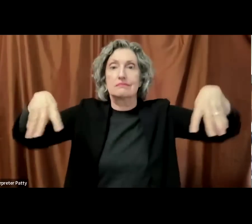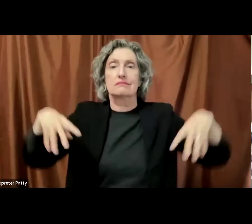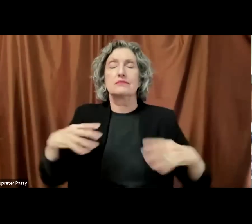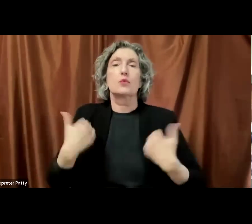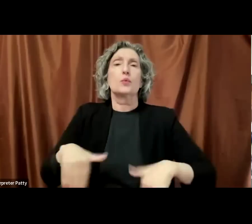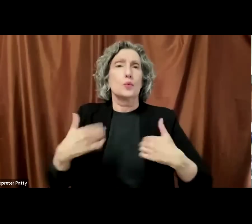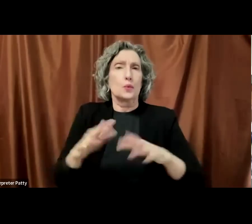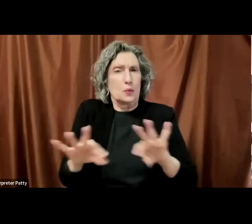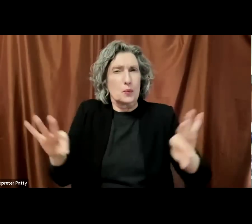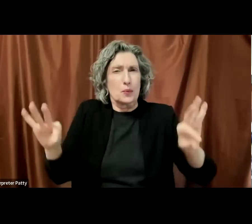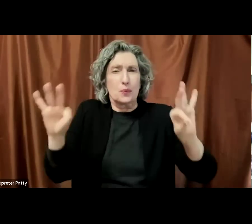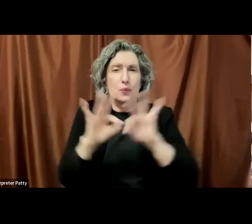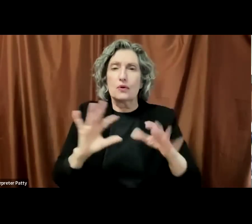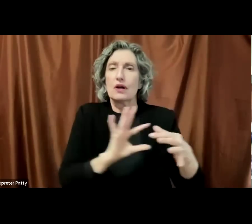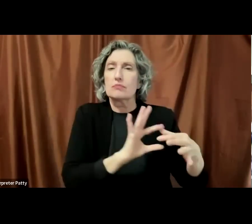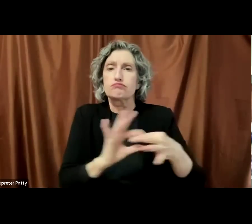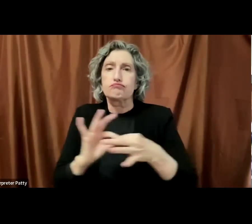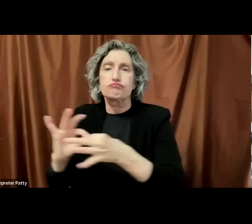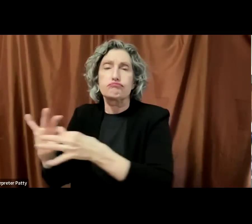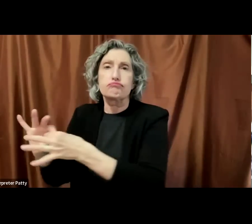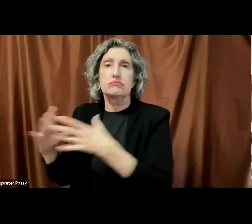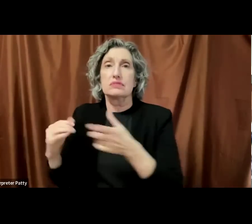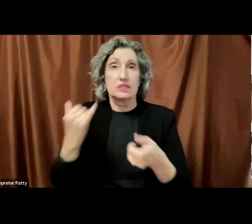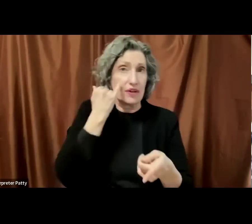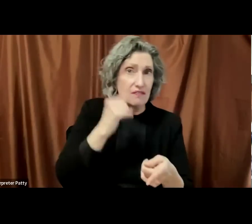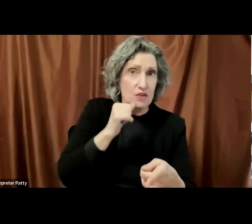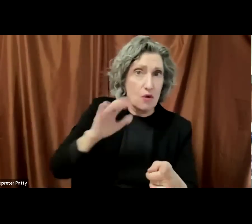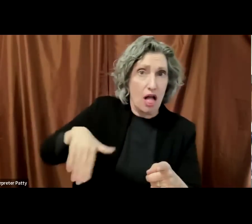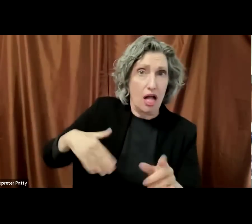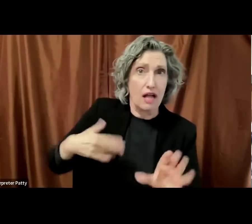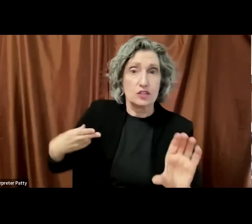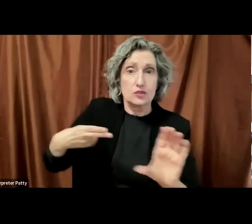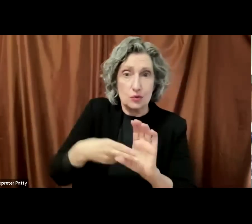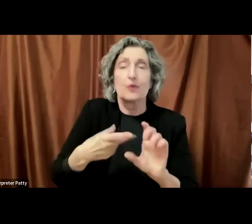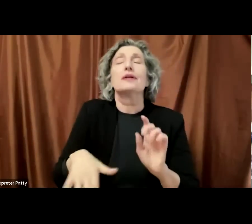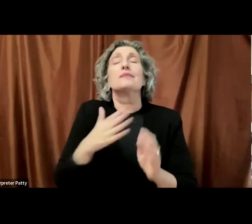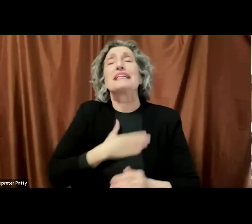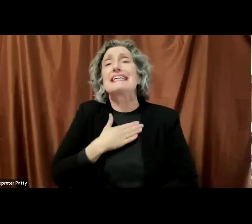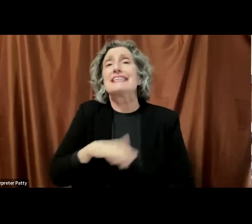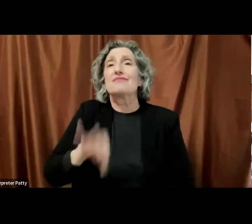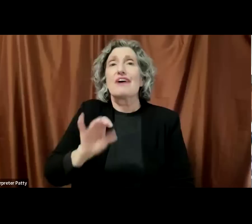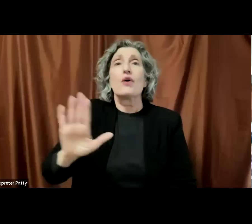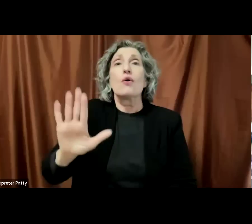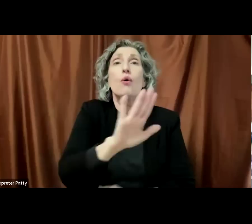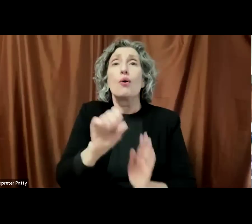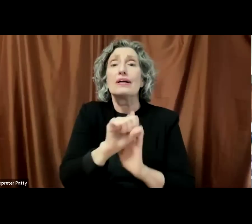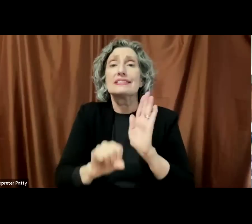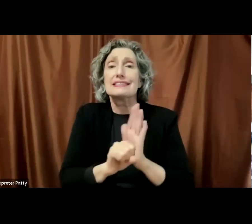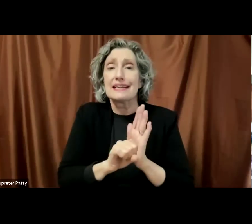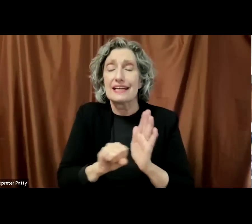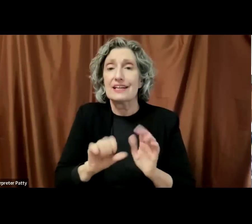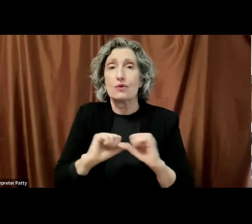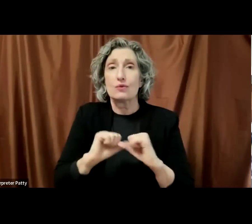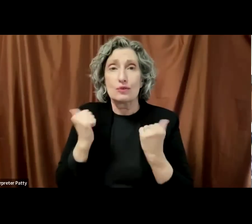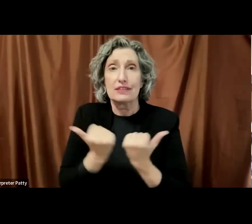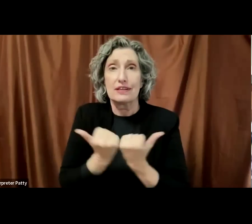state association of nonprofits, please go ahead and join them right away. You can find a list of them on our